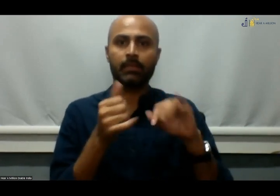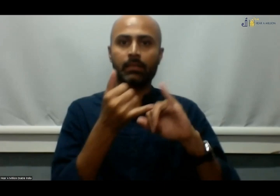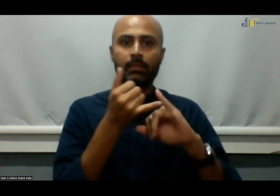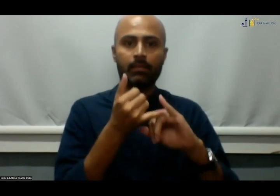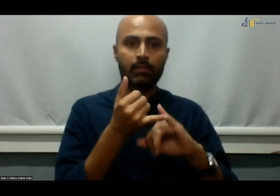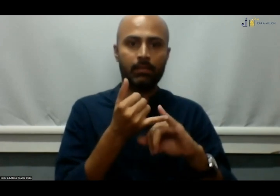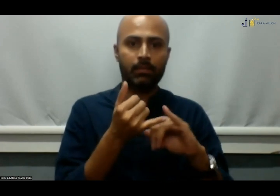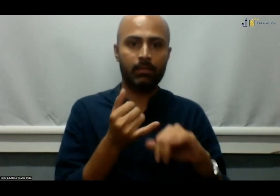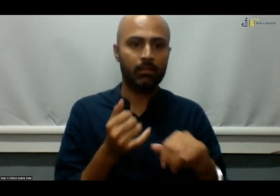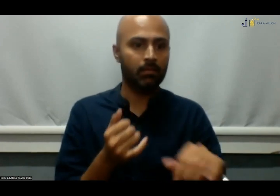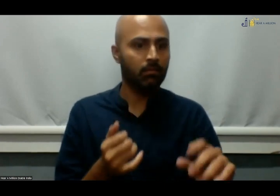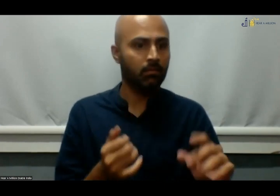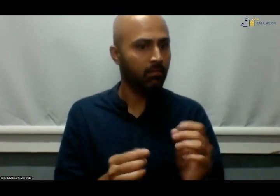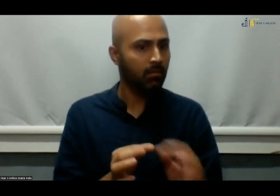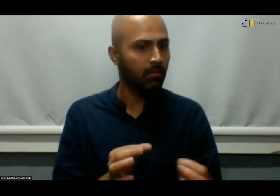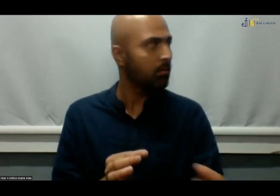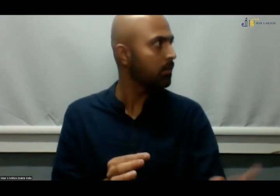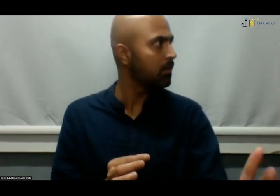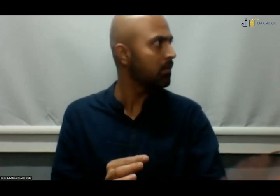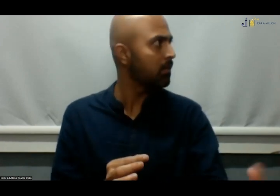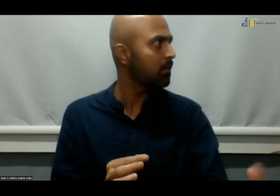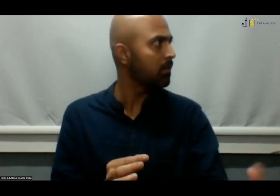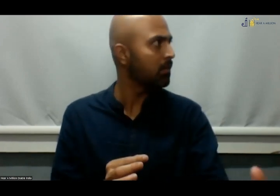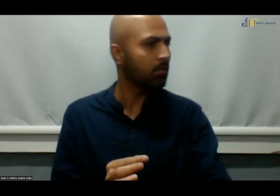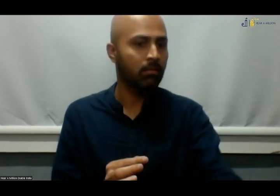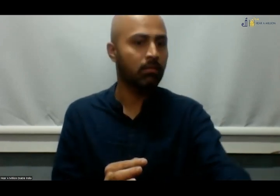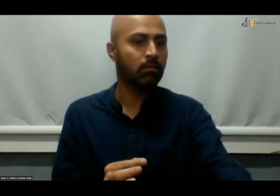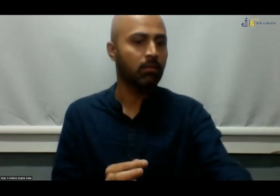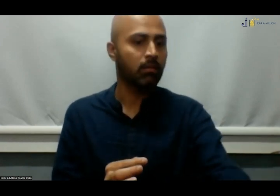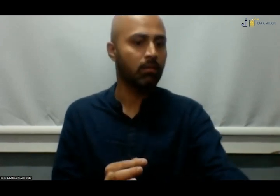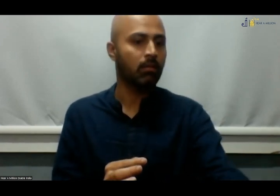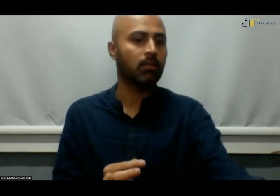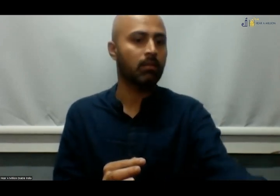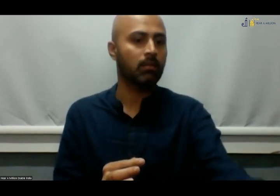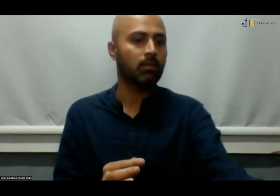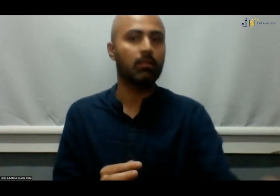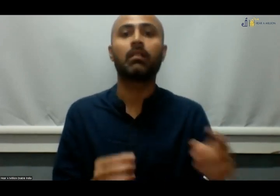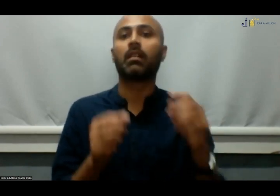Okay, so now we are going to invite